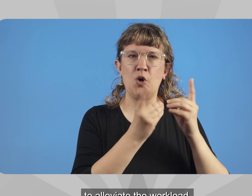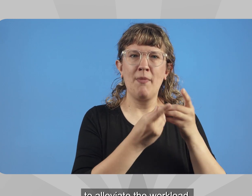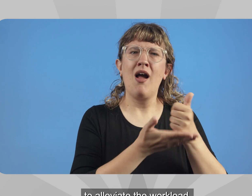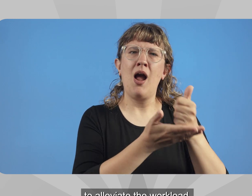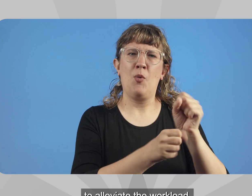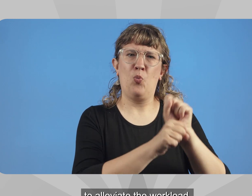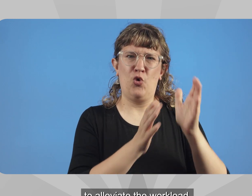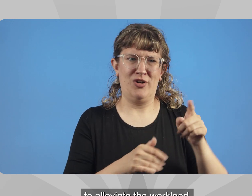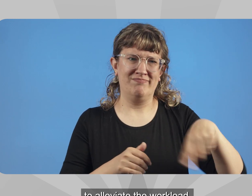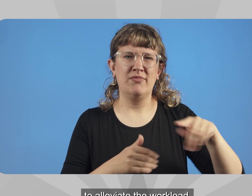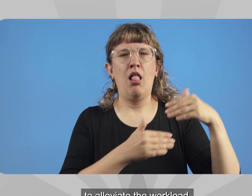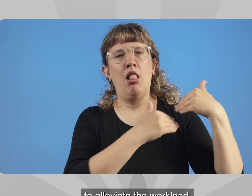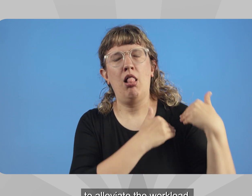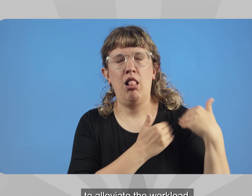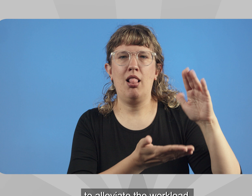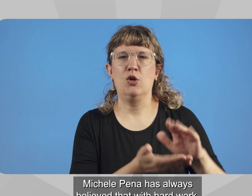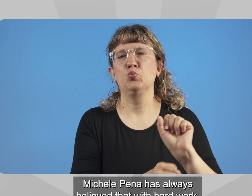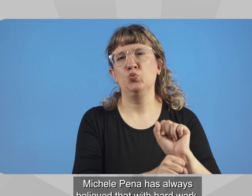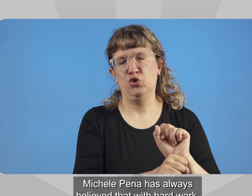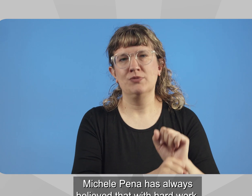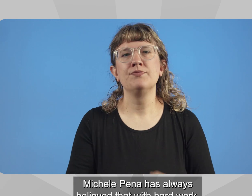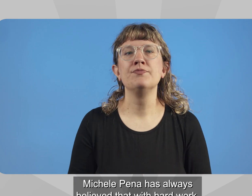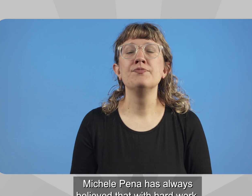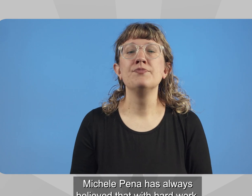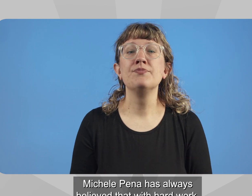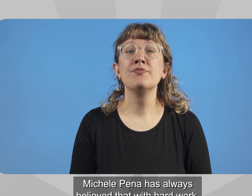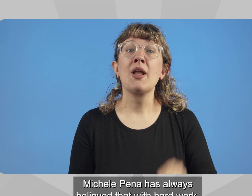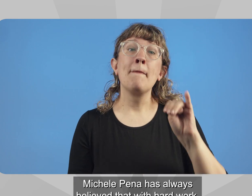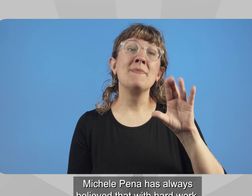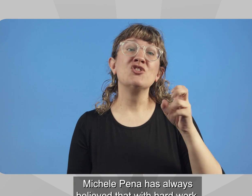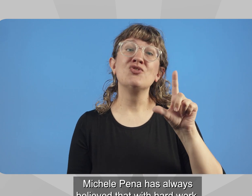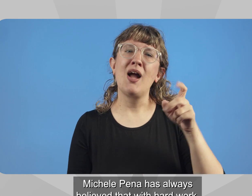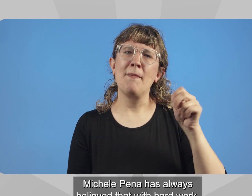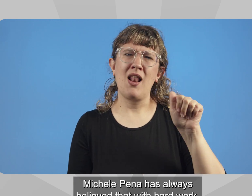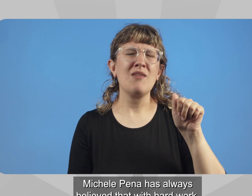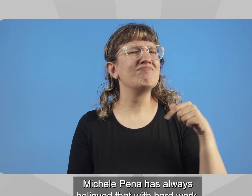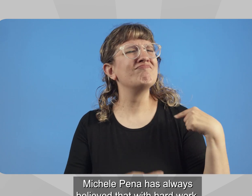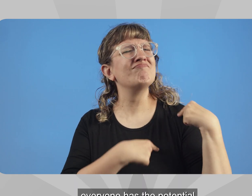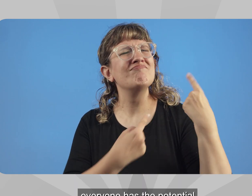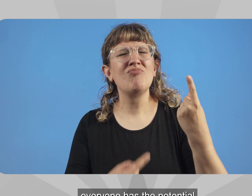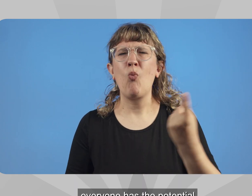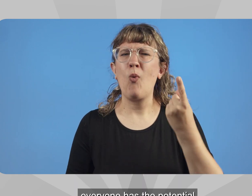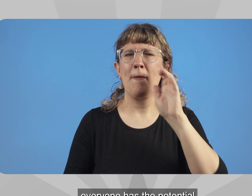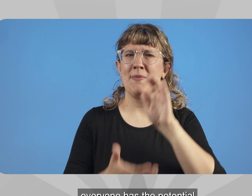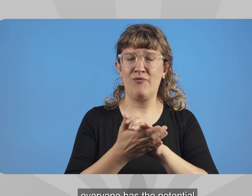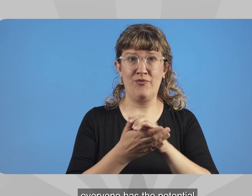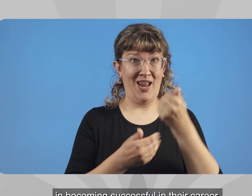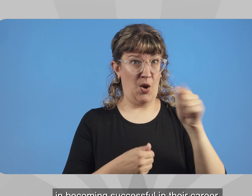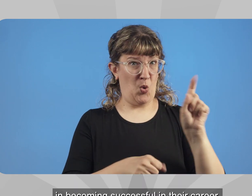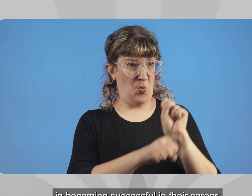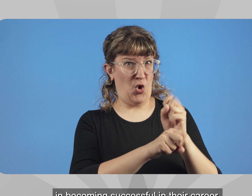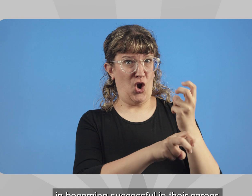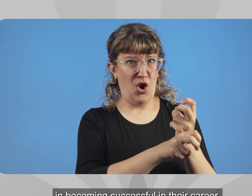to alleviate the workload. Michele Pena has always believed that with hard work, everyone has the potential